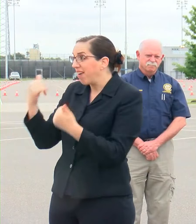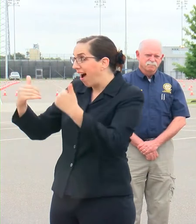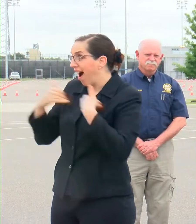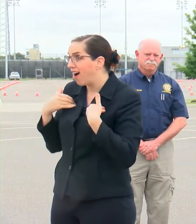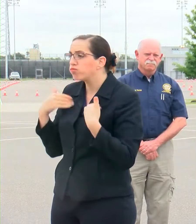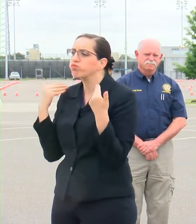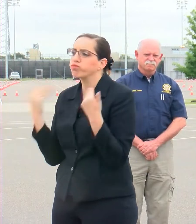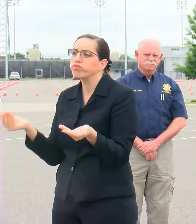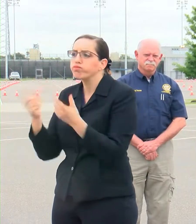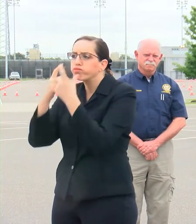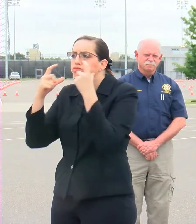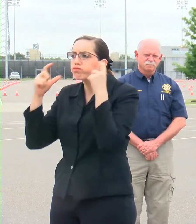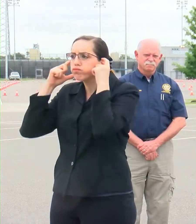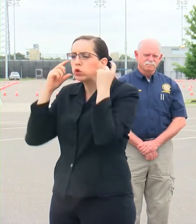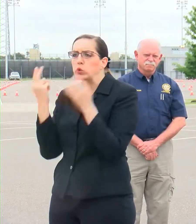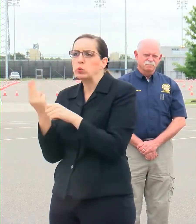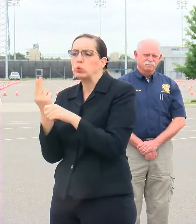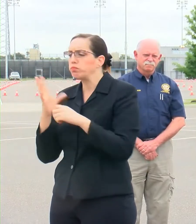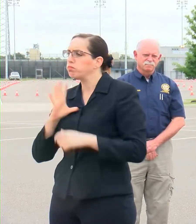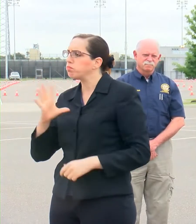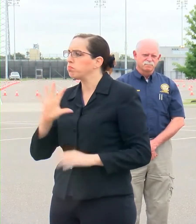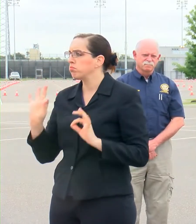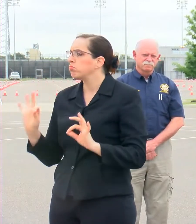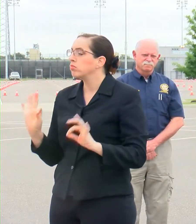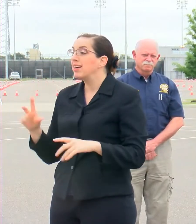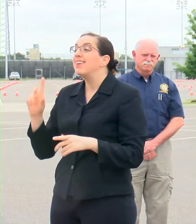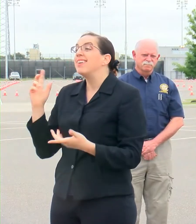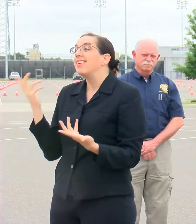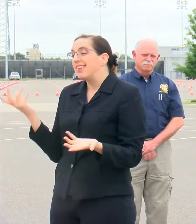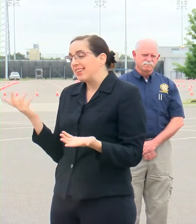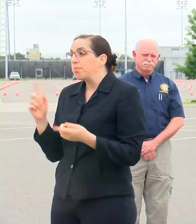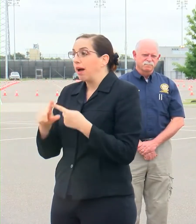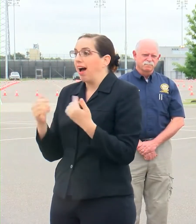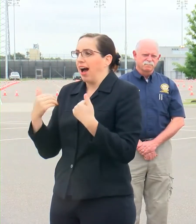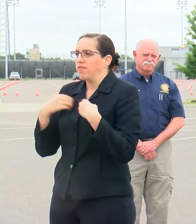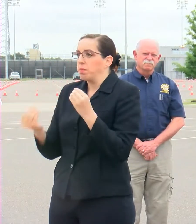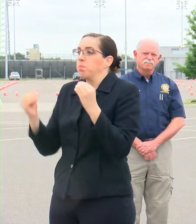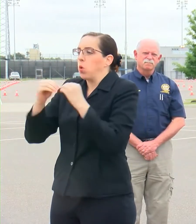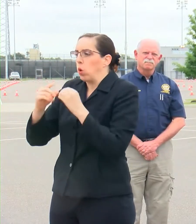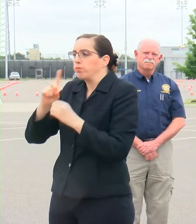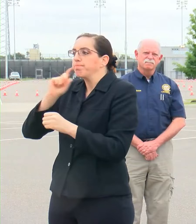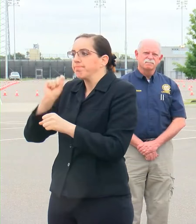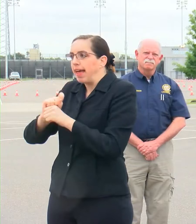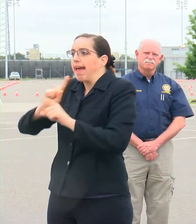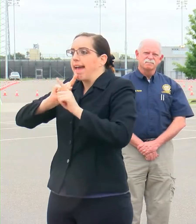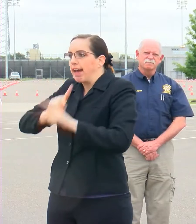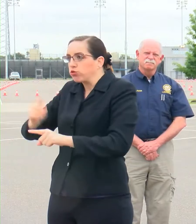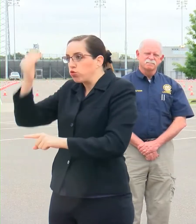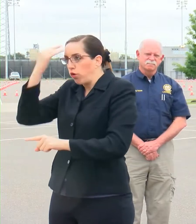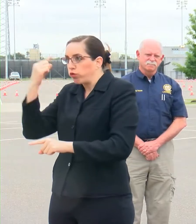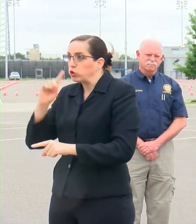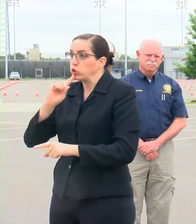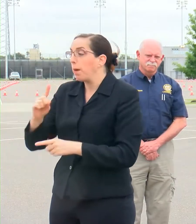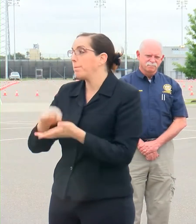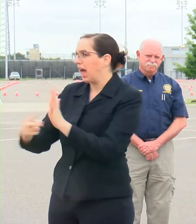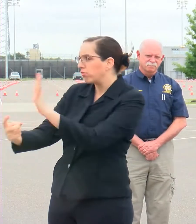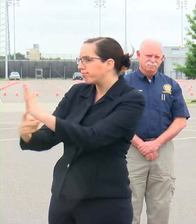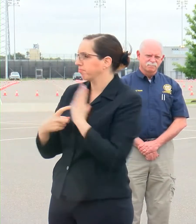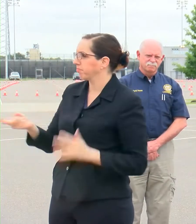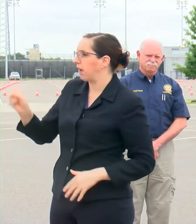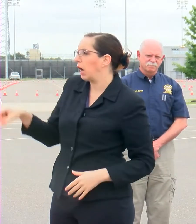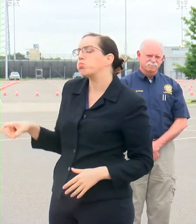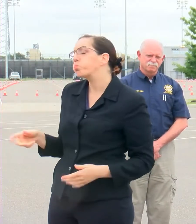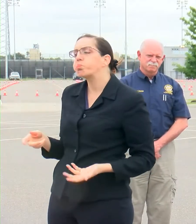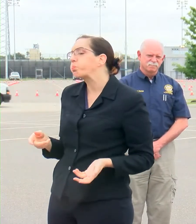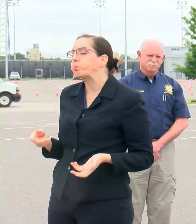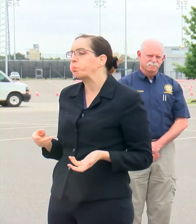fine. If you have them, use them. But until we get a more definitive answer, it's not where we are saying you have to have them.